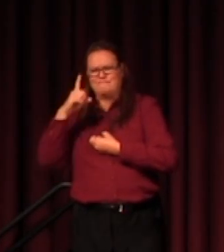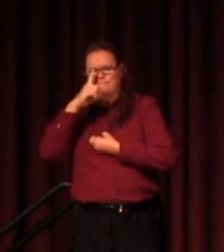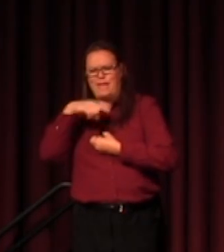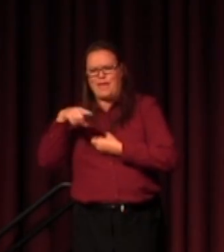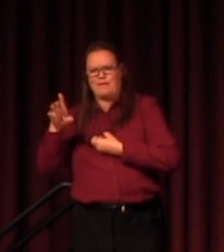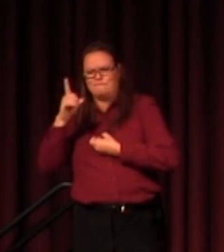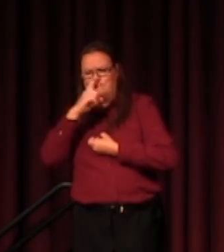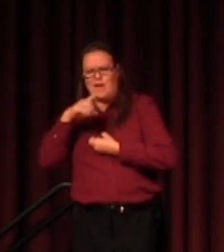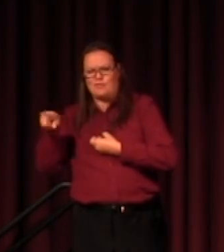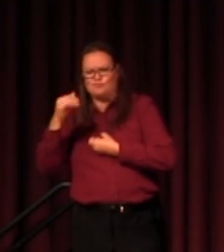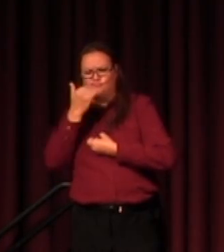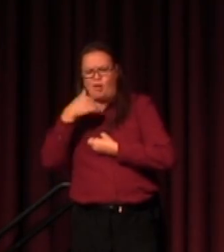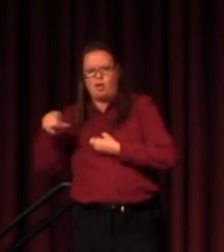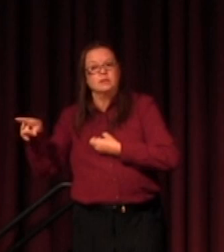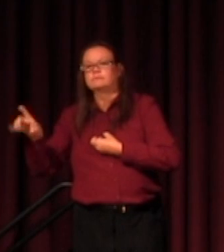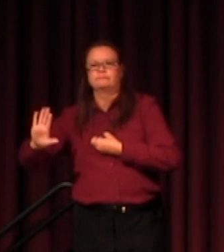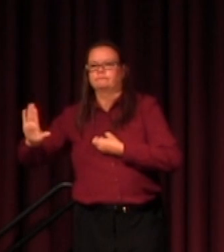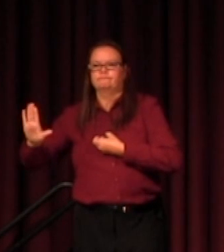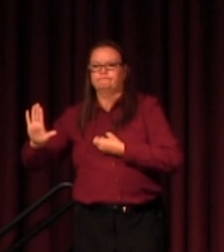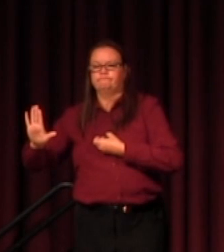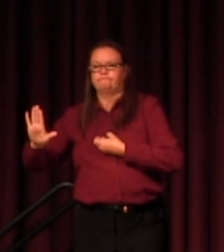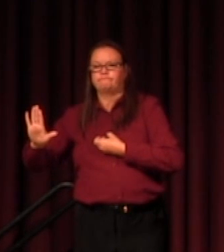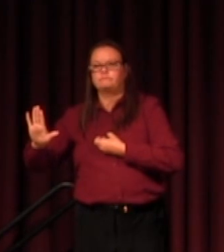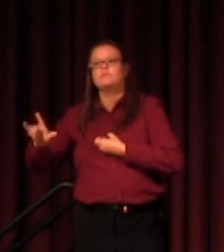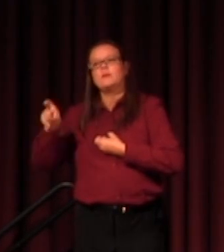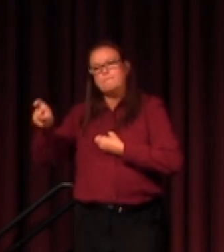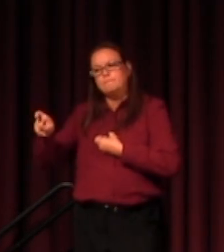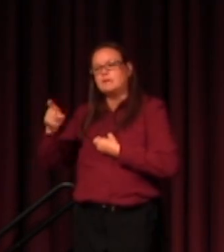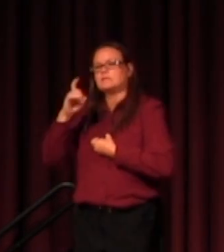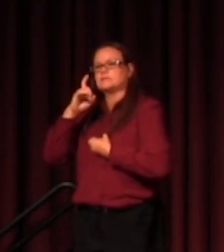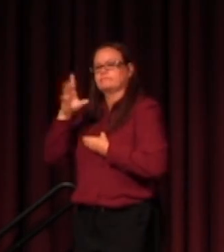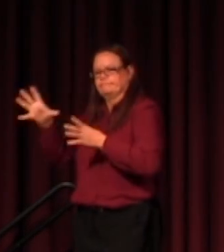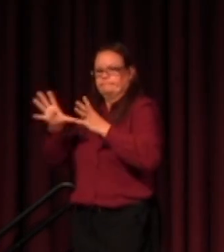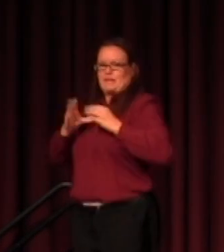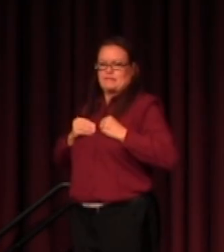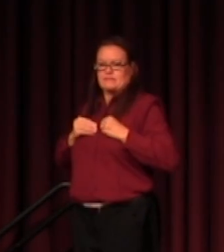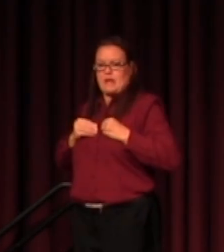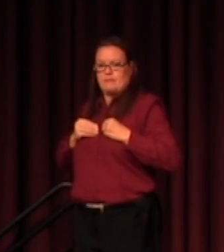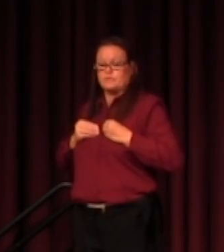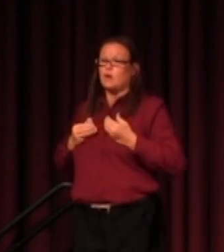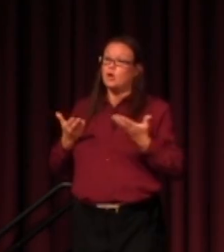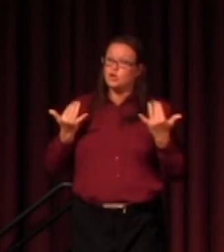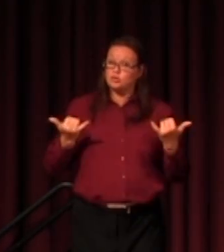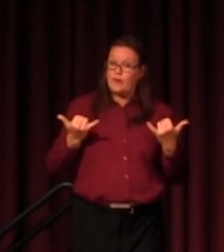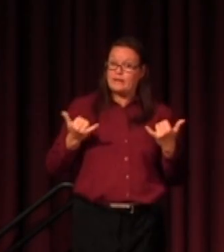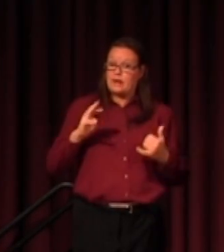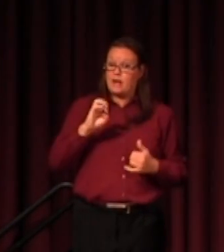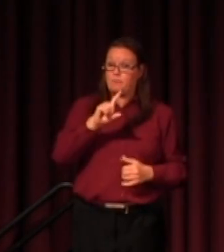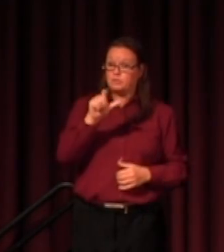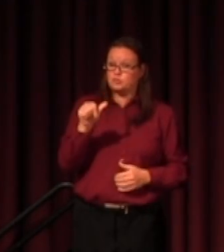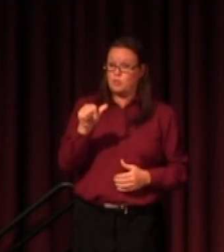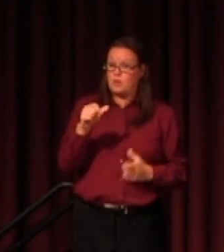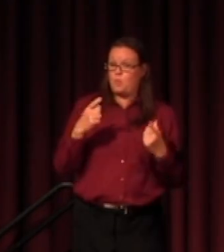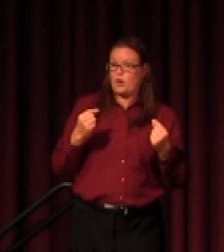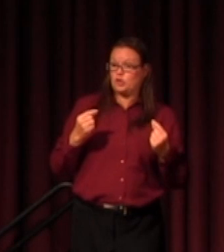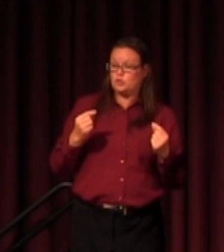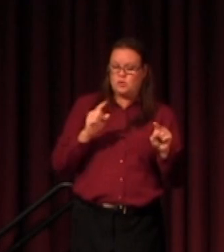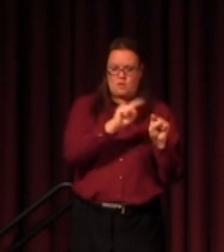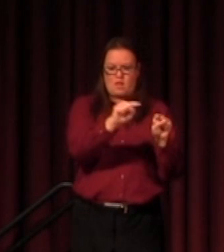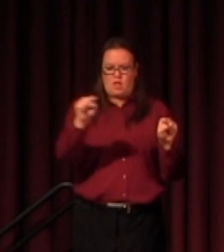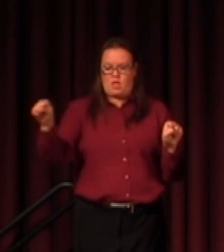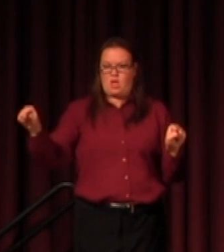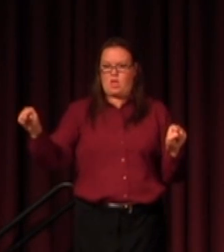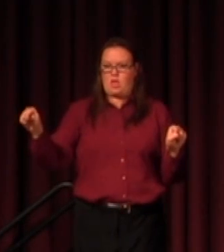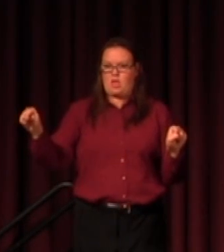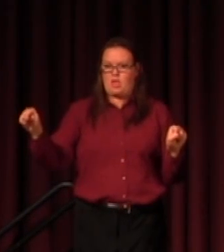So I don't know what you're going to do about the politics, but what I want to encourage you to do is, in Missoula, let's make sure that we don't overlook our